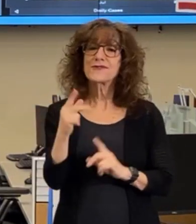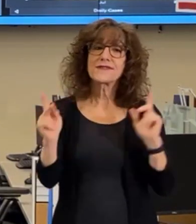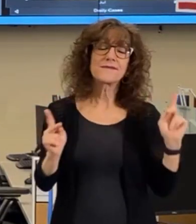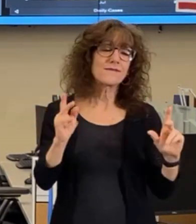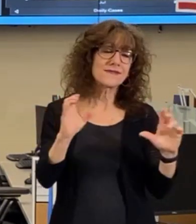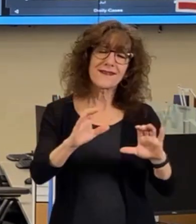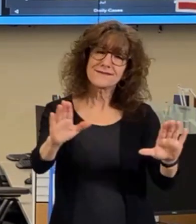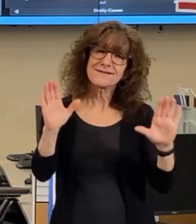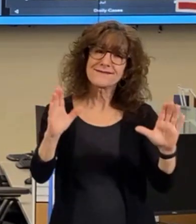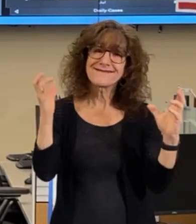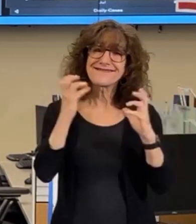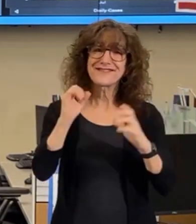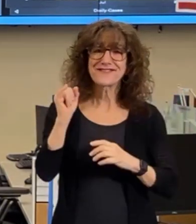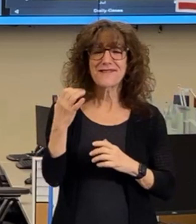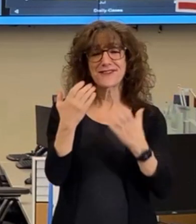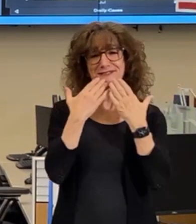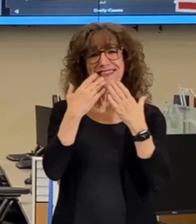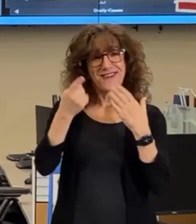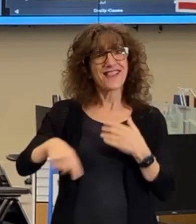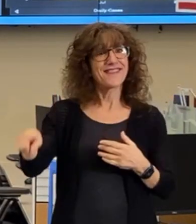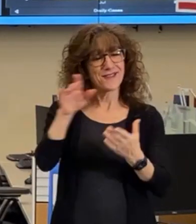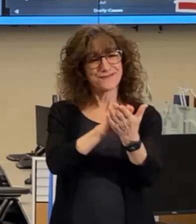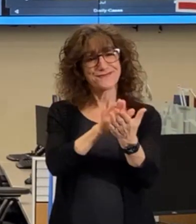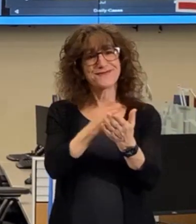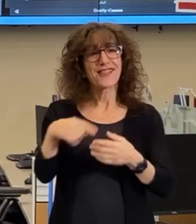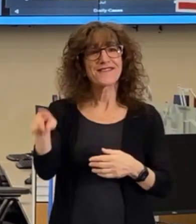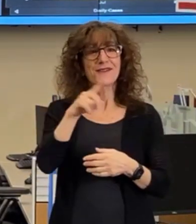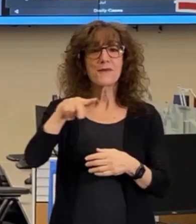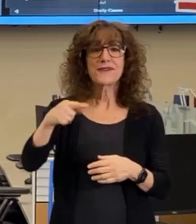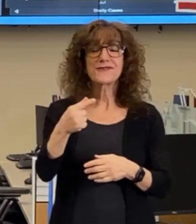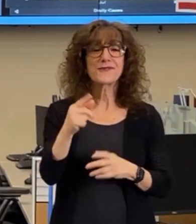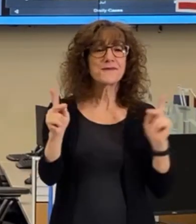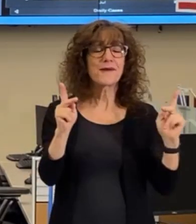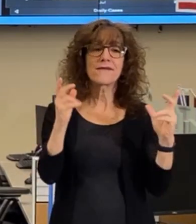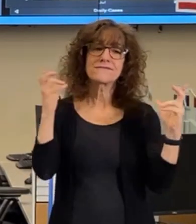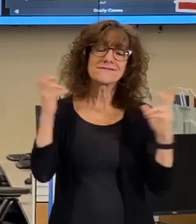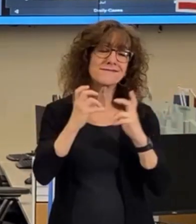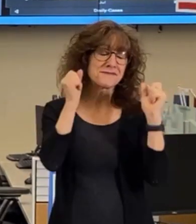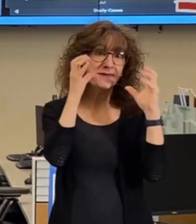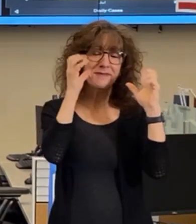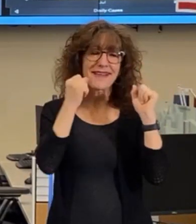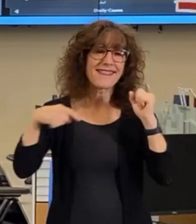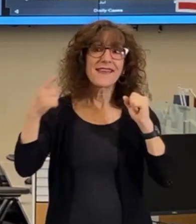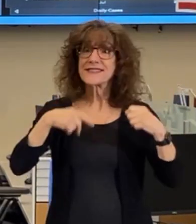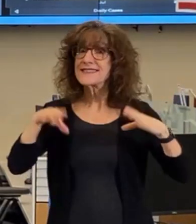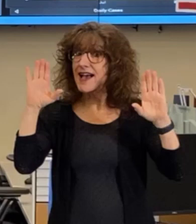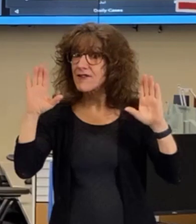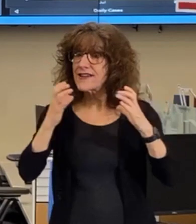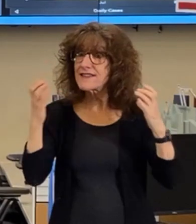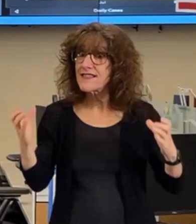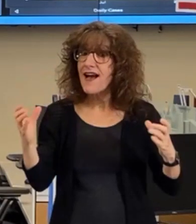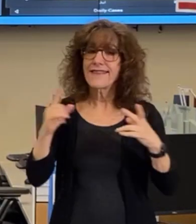an excellent job, and I want to just thank all of them. Prince Georgians are just amazing. They have sacrificed greatly. They